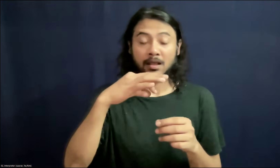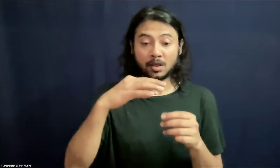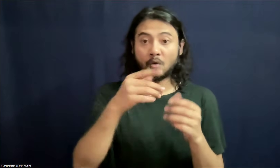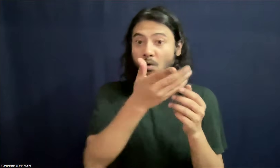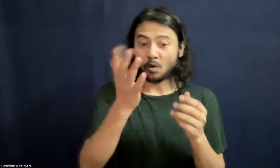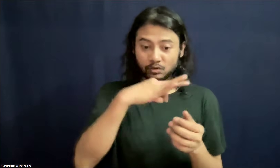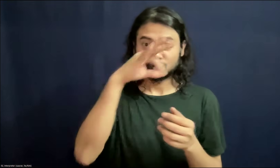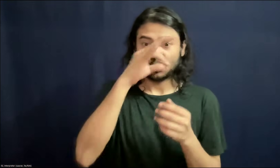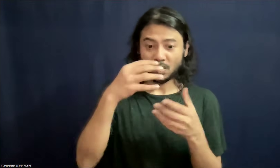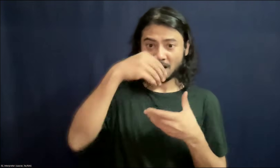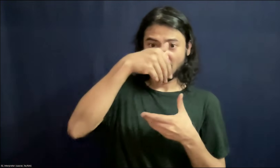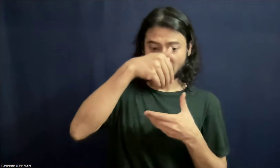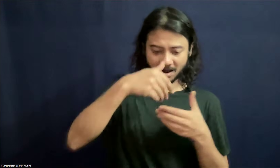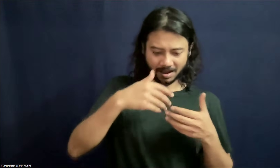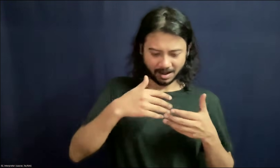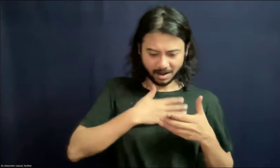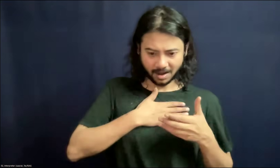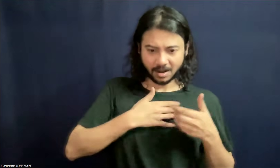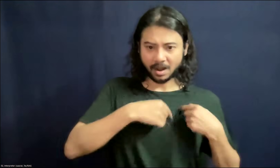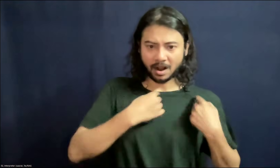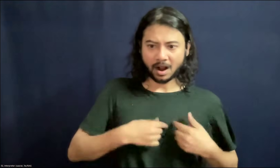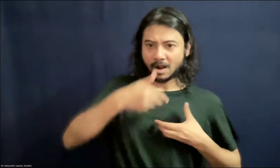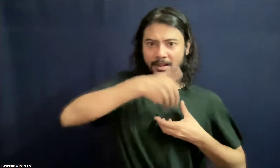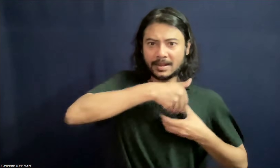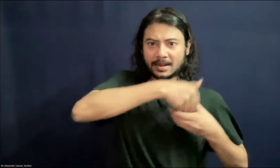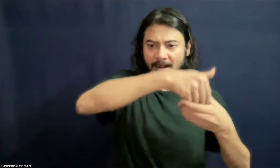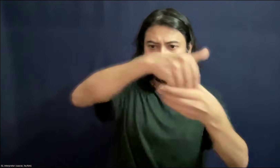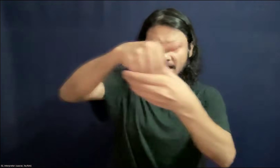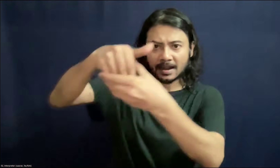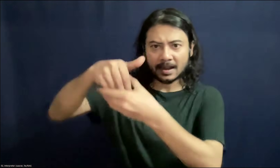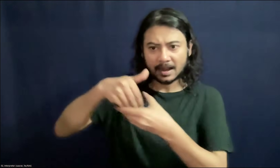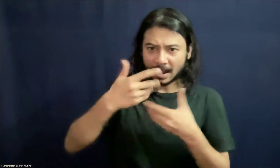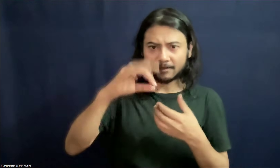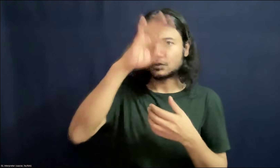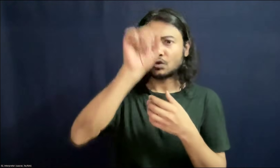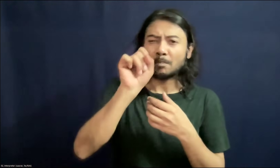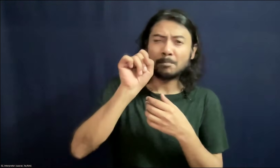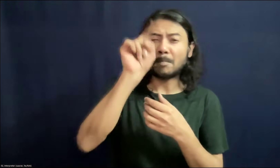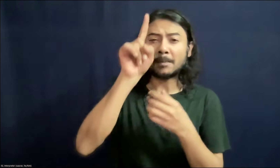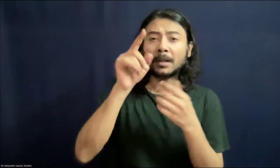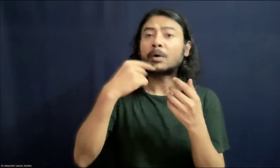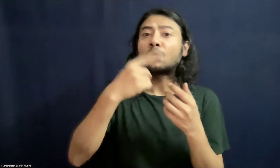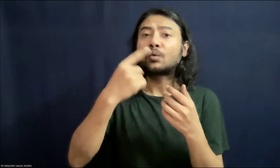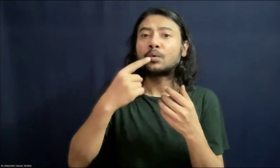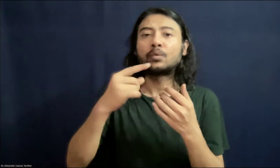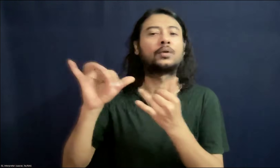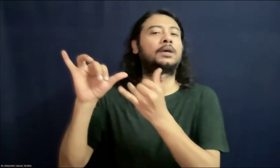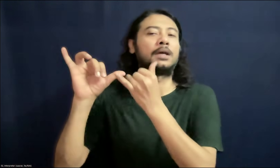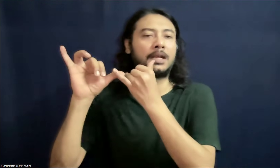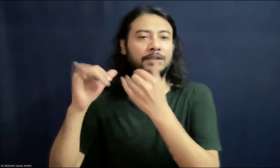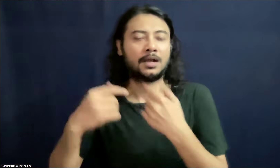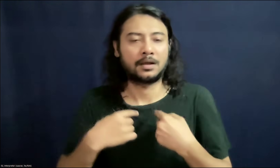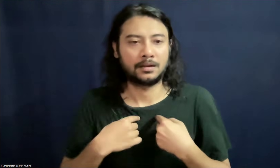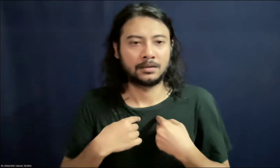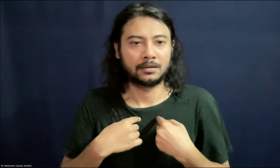I am above all these two kind of people. We just learned about two kind of people, material world